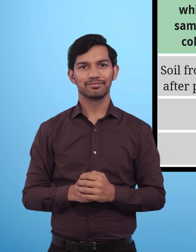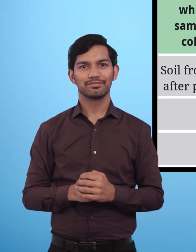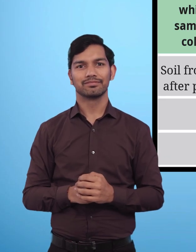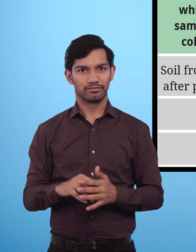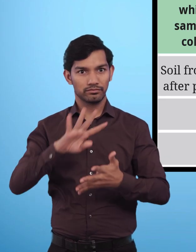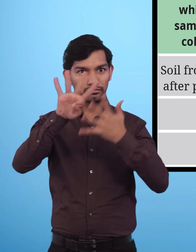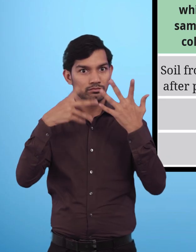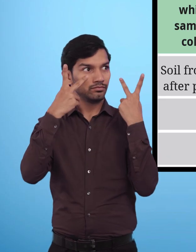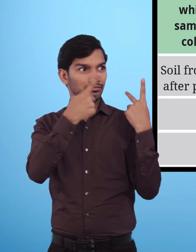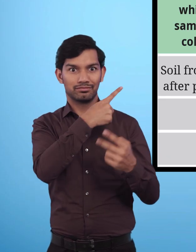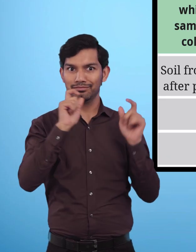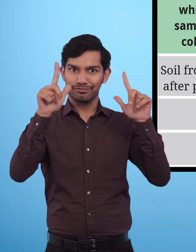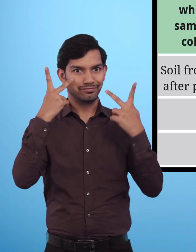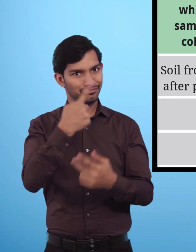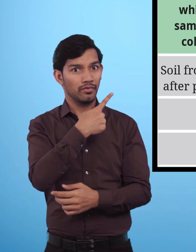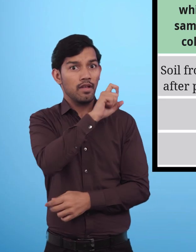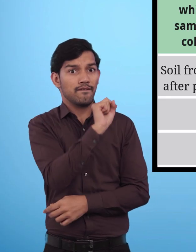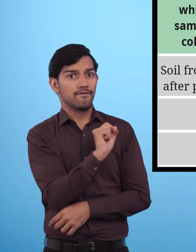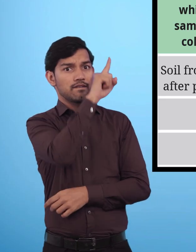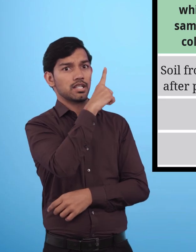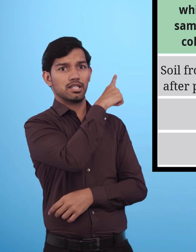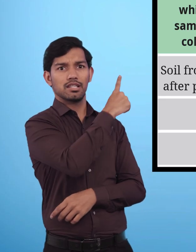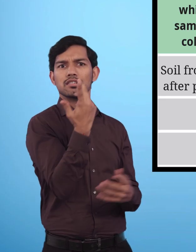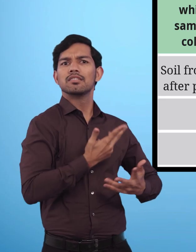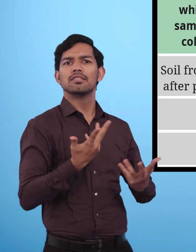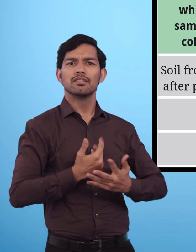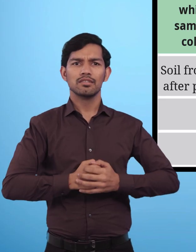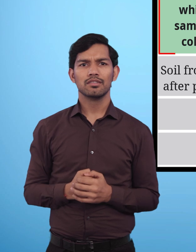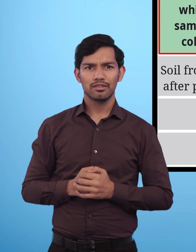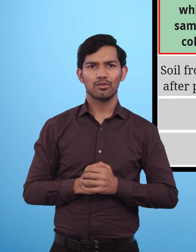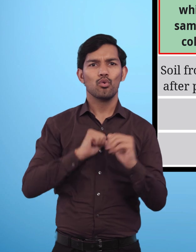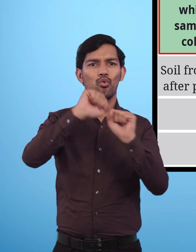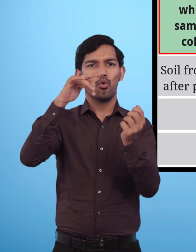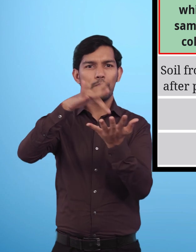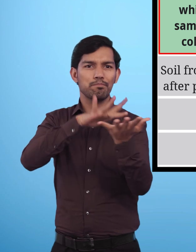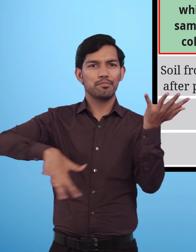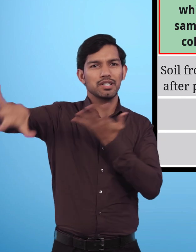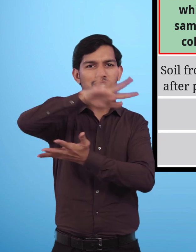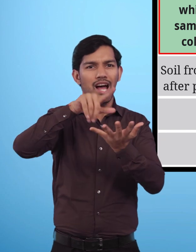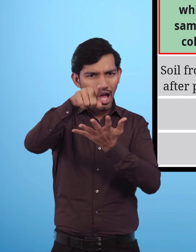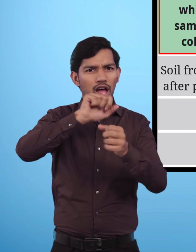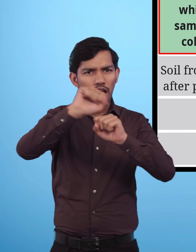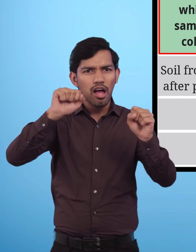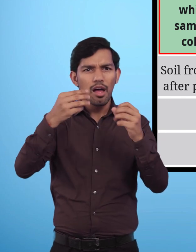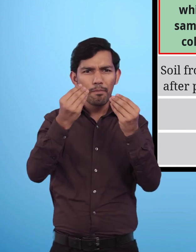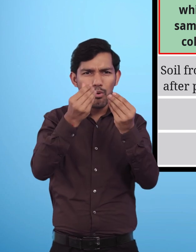This table has 4 columns. The first column is the location from which soil sample